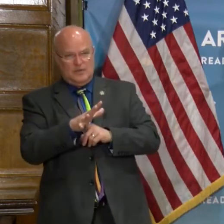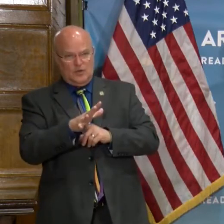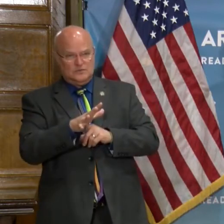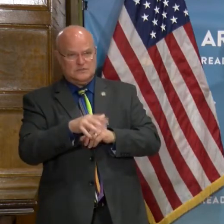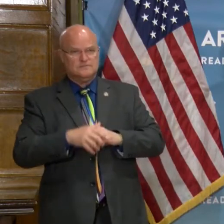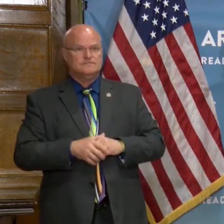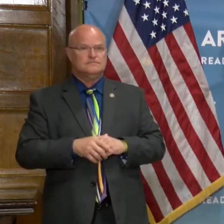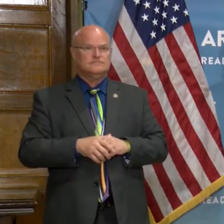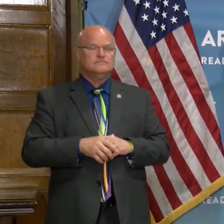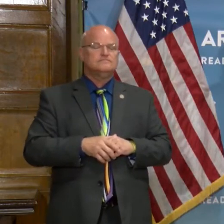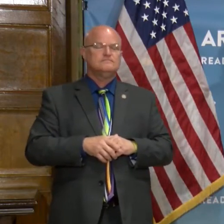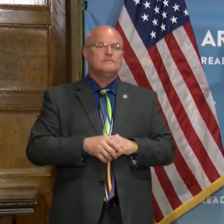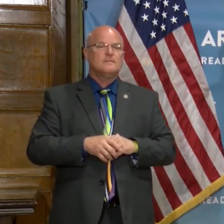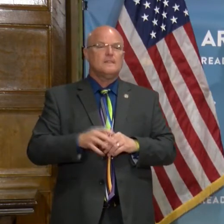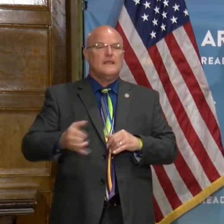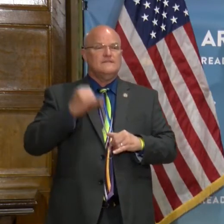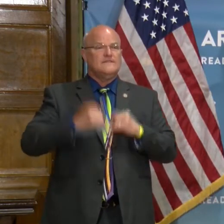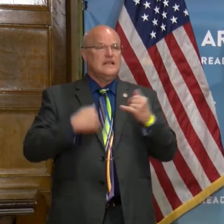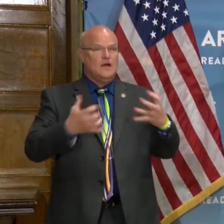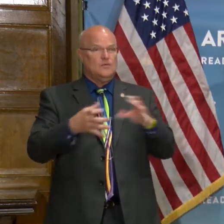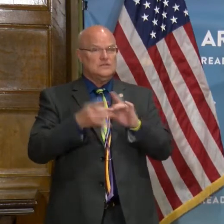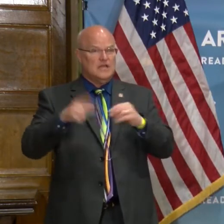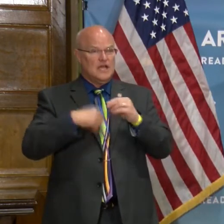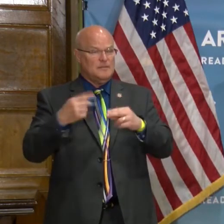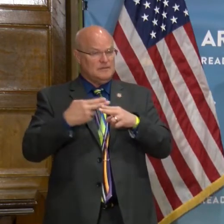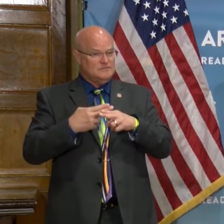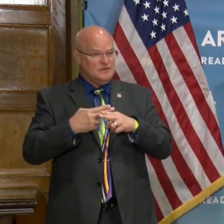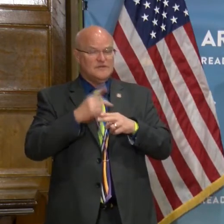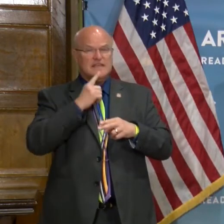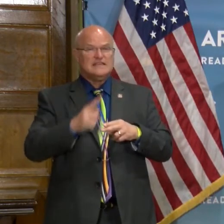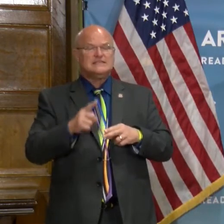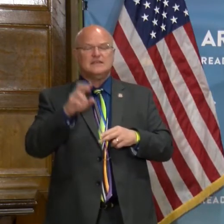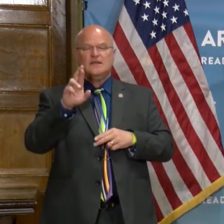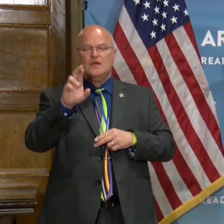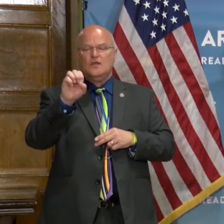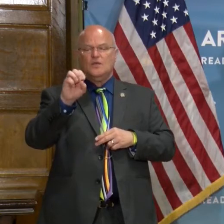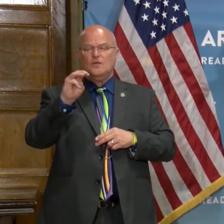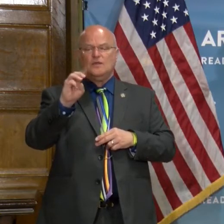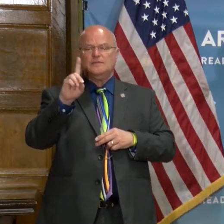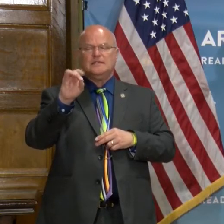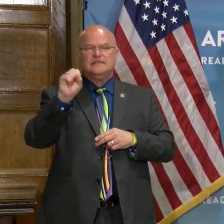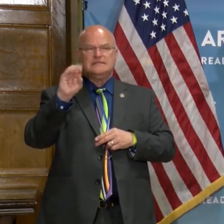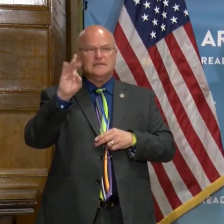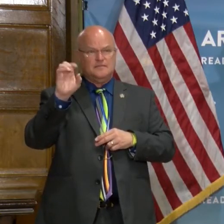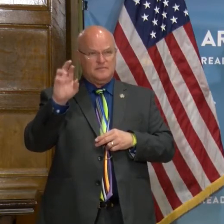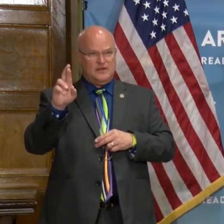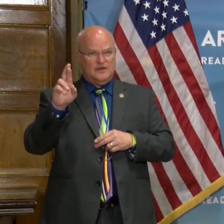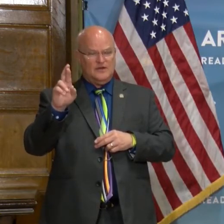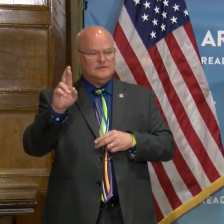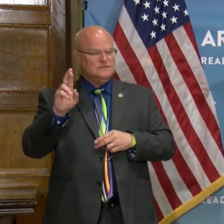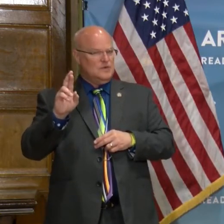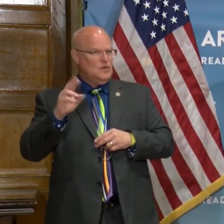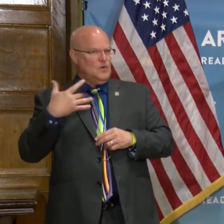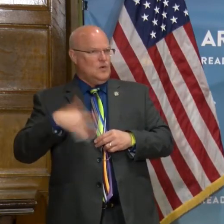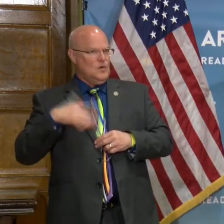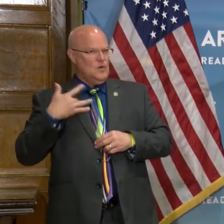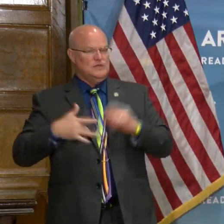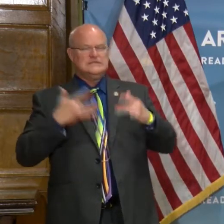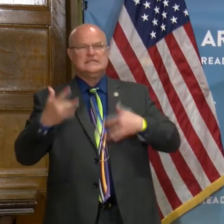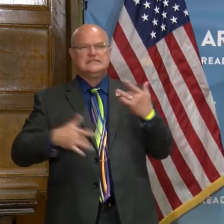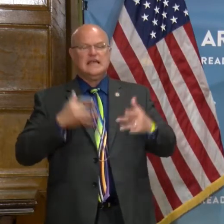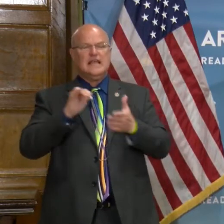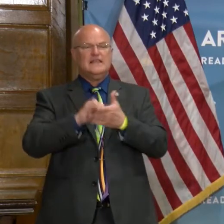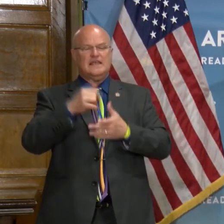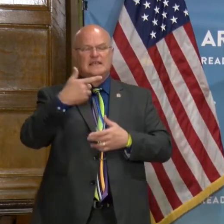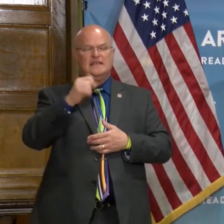exposed. Finally, what I wanted to talk about briefly is the remdesivir. This is a bright spot. This is a drug that